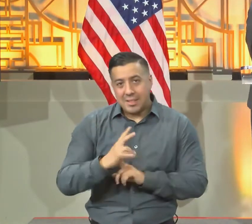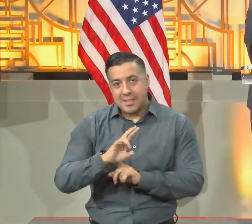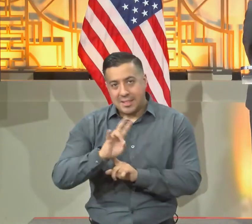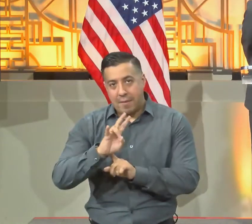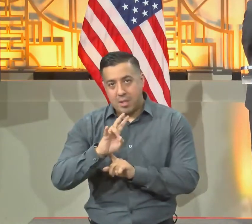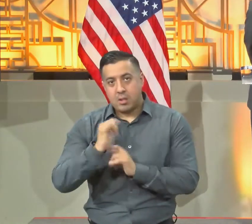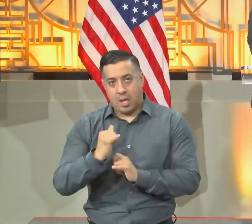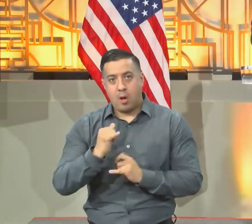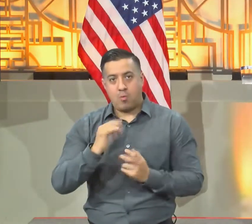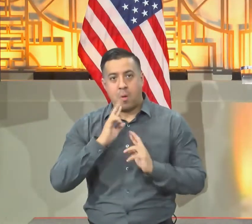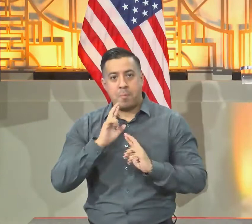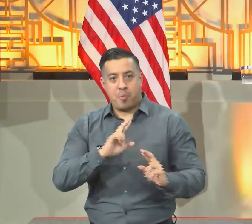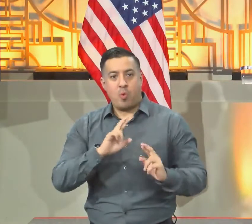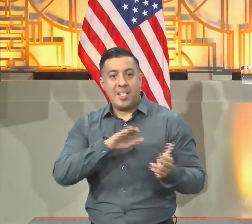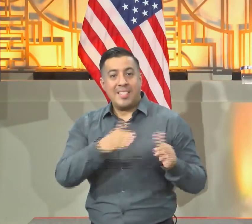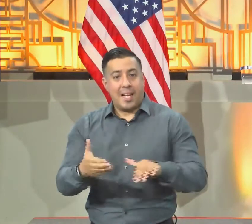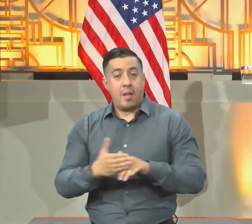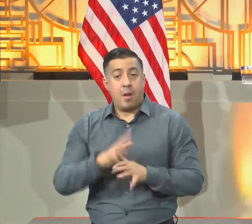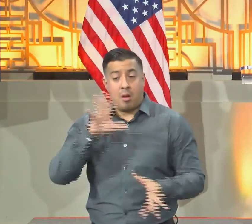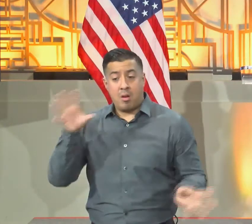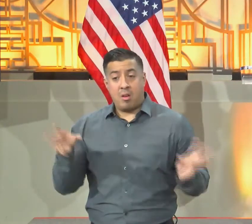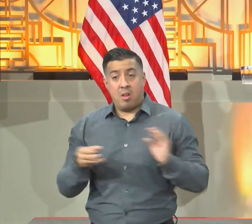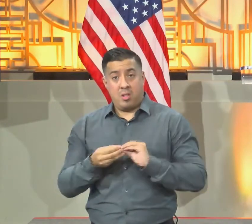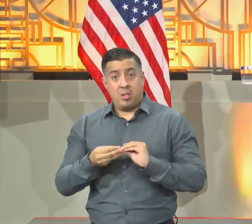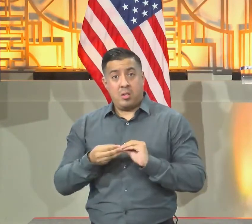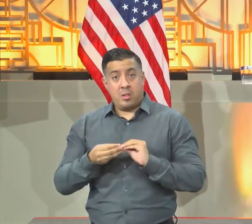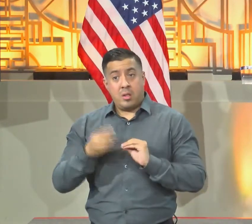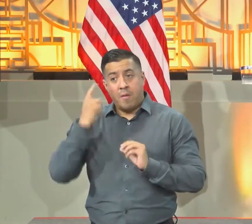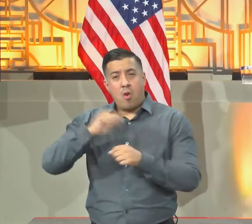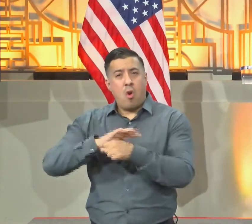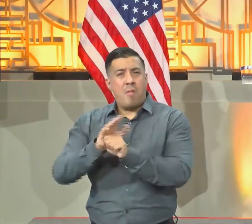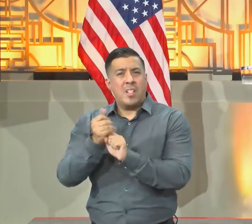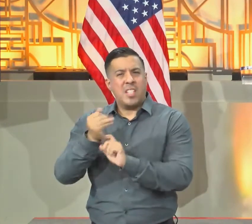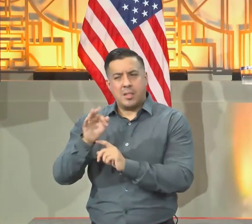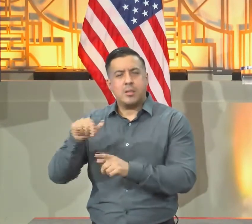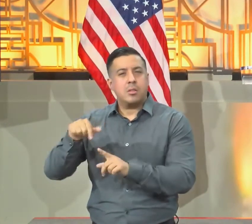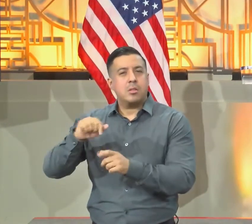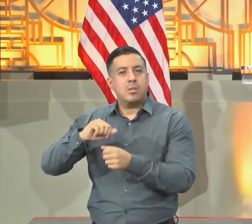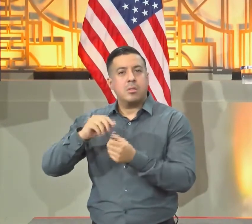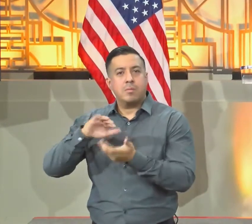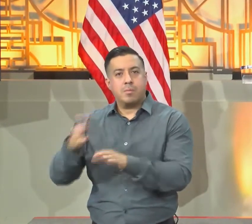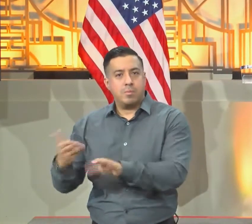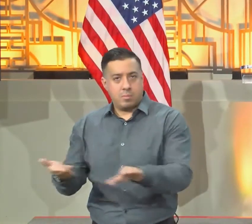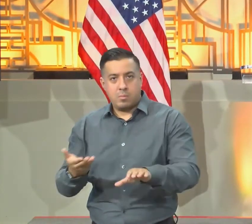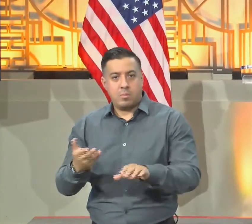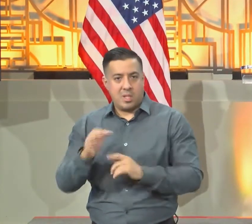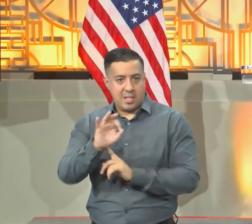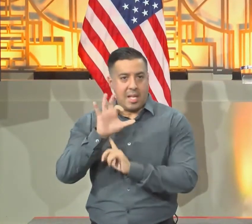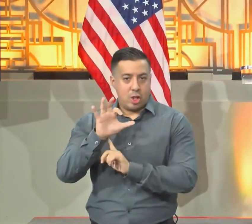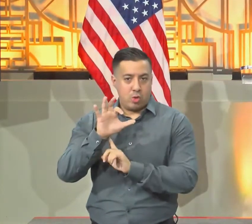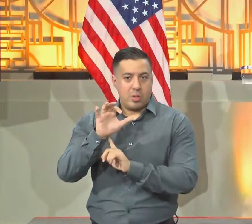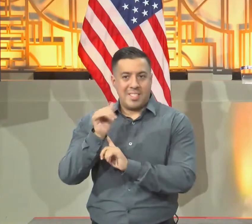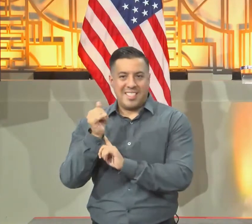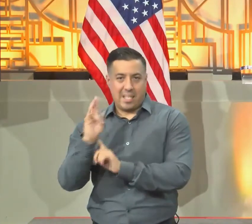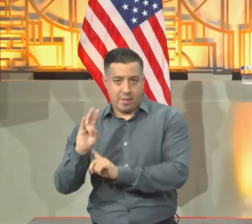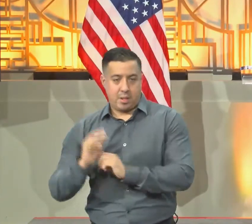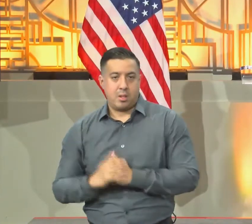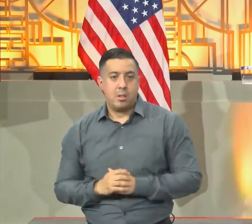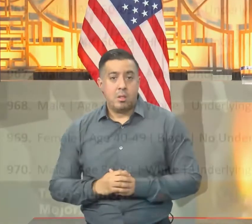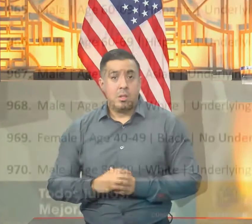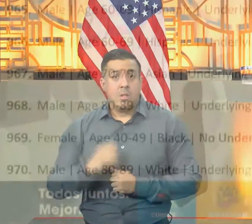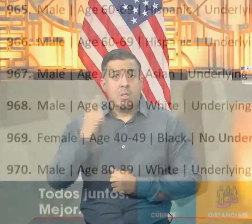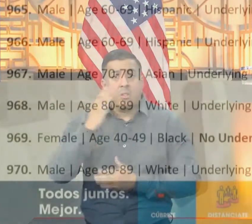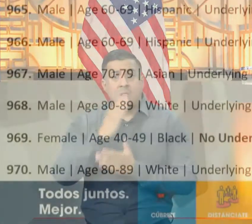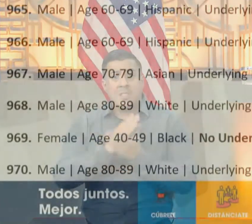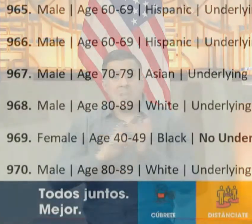reported deaths, bringing the city's total number of COVID-19 deaths to 970. And there are a couple